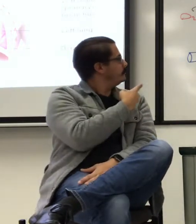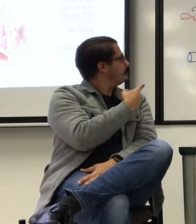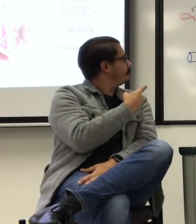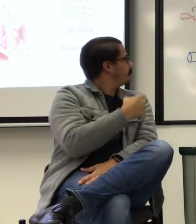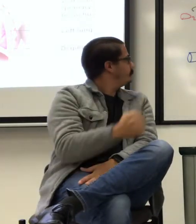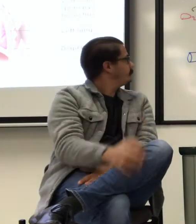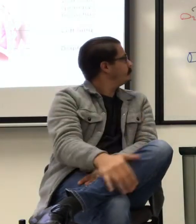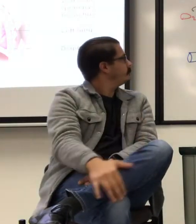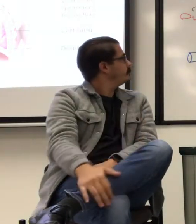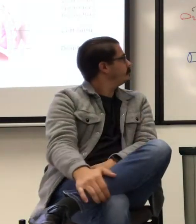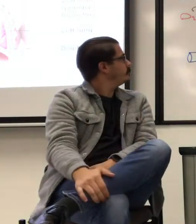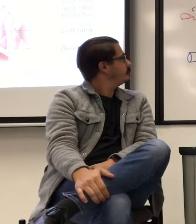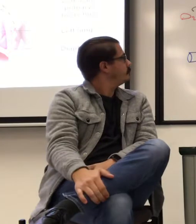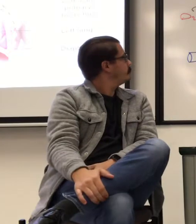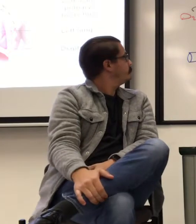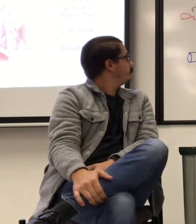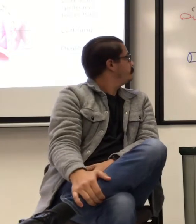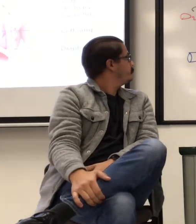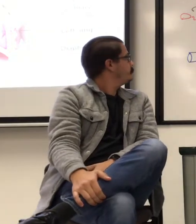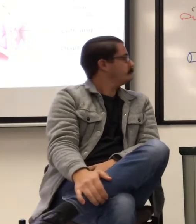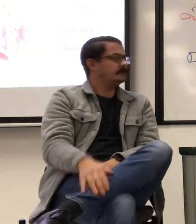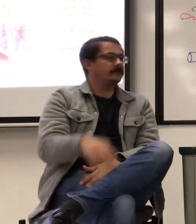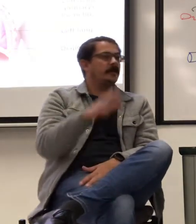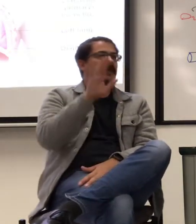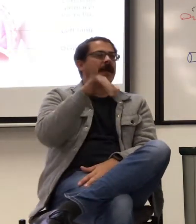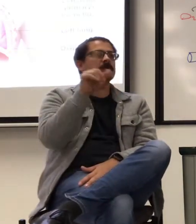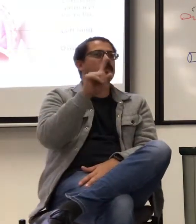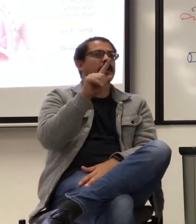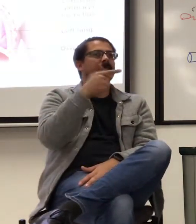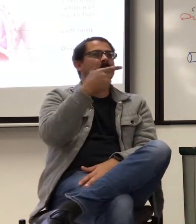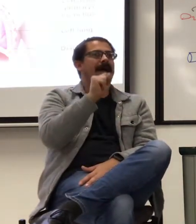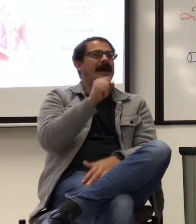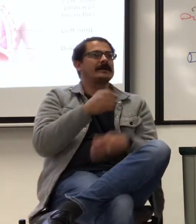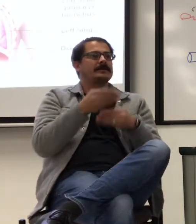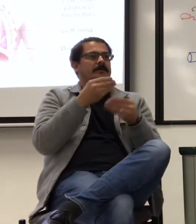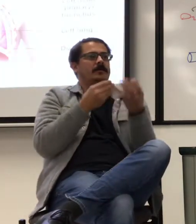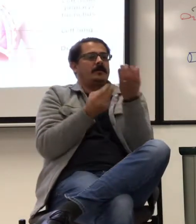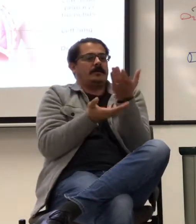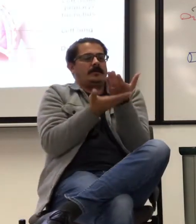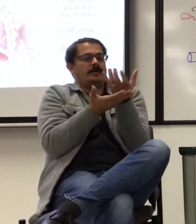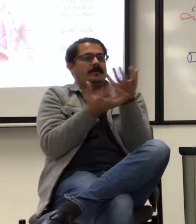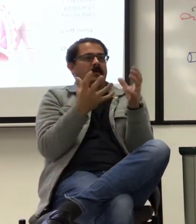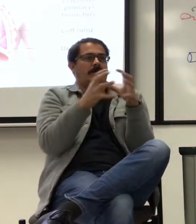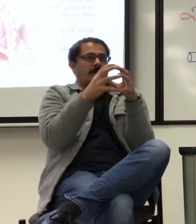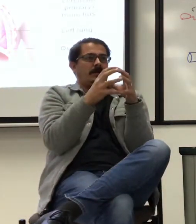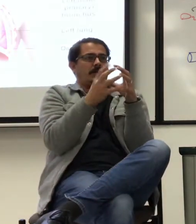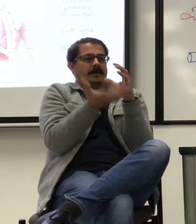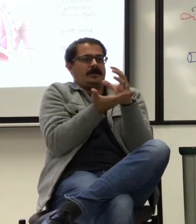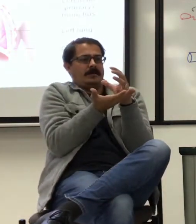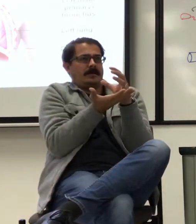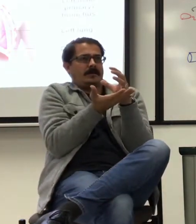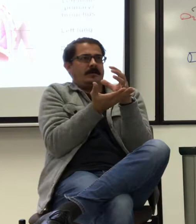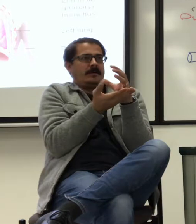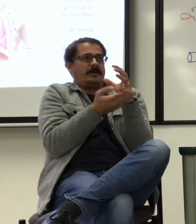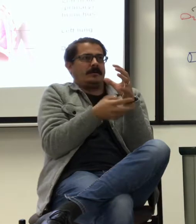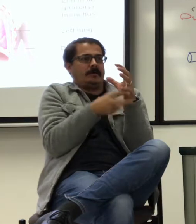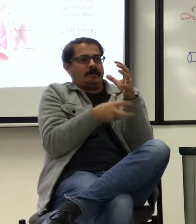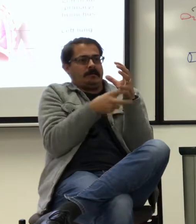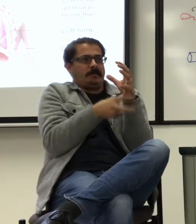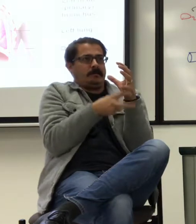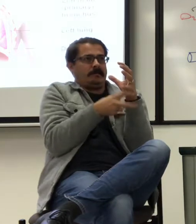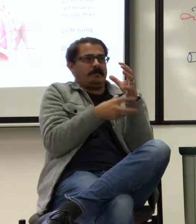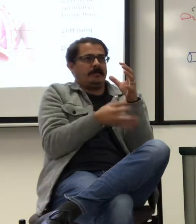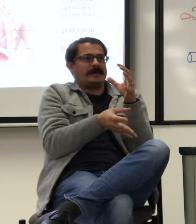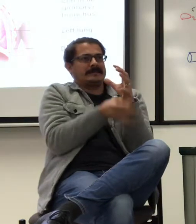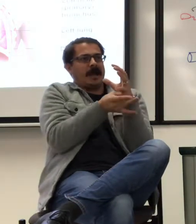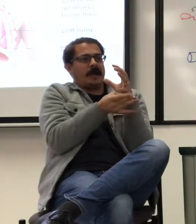right there where the gases exchange, where the alveolar space wall and the capillary wall, they're kind of stuck